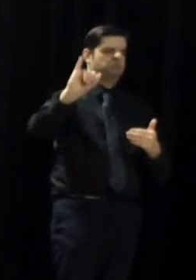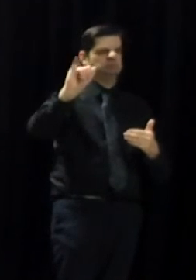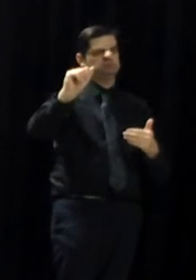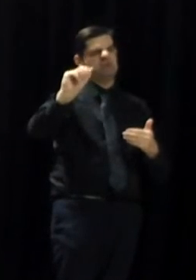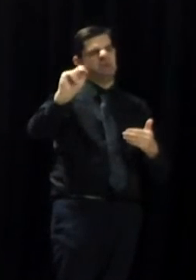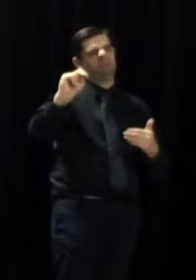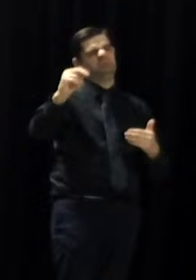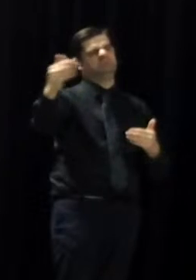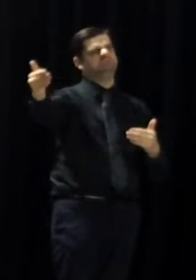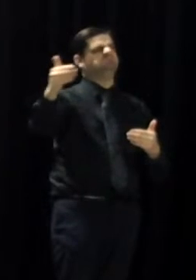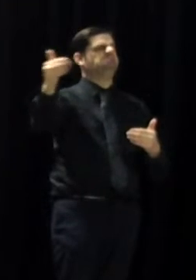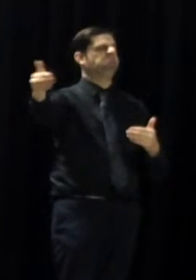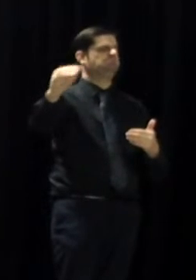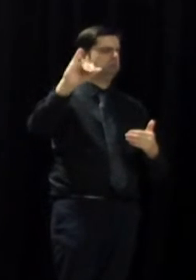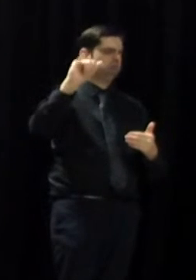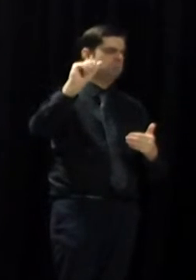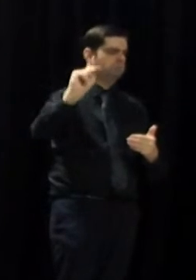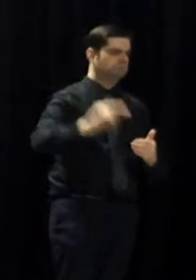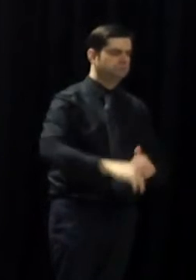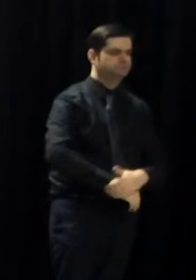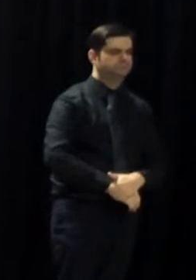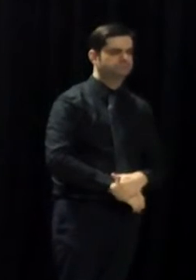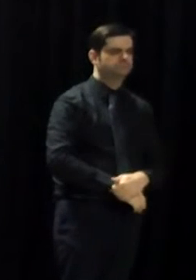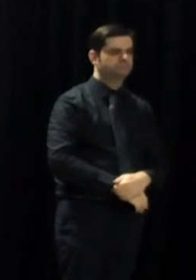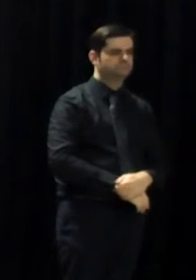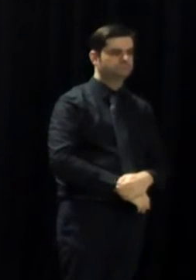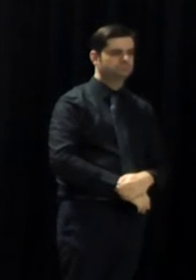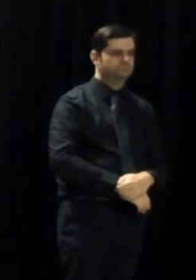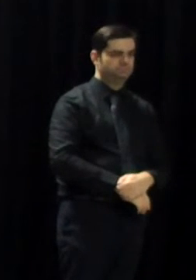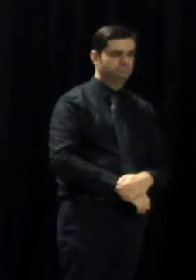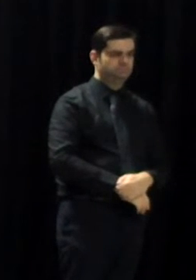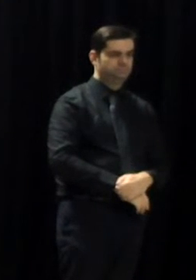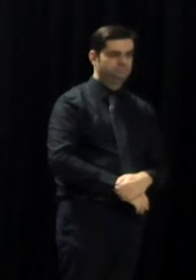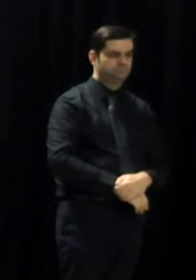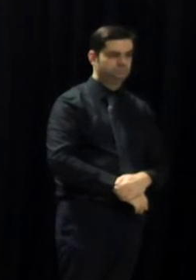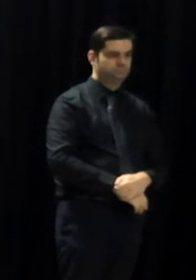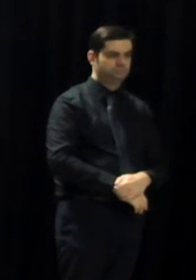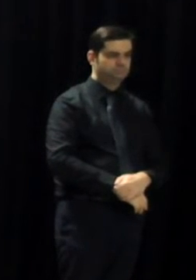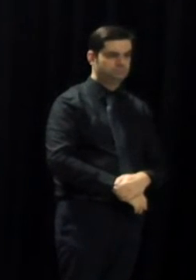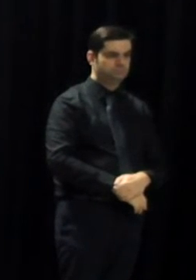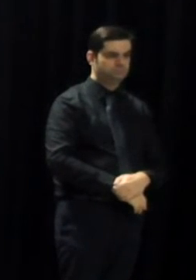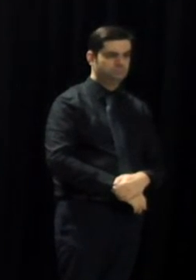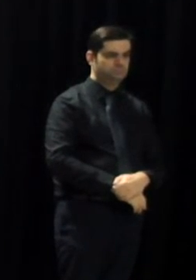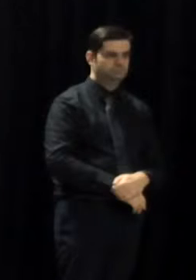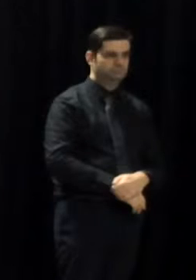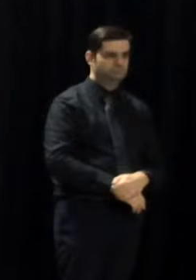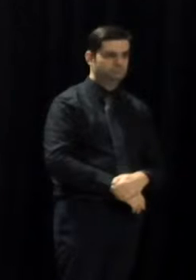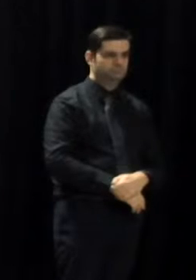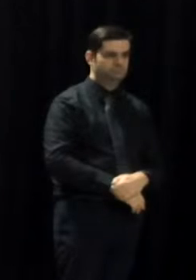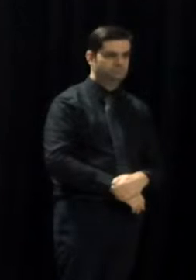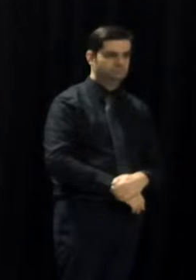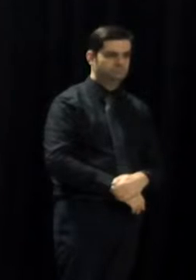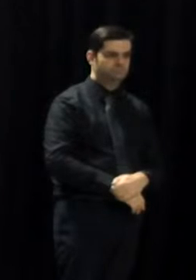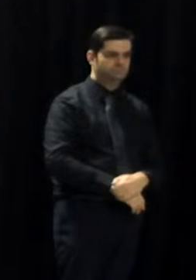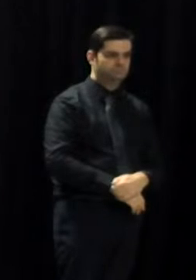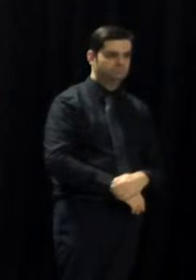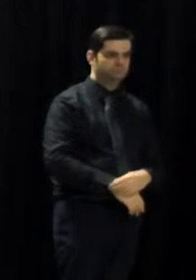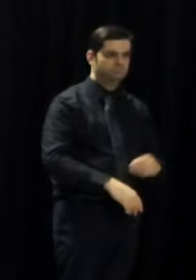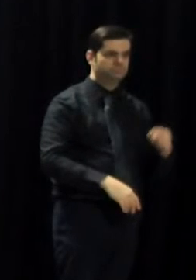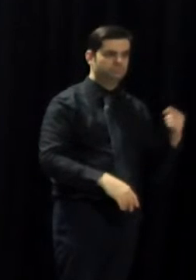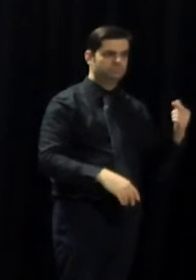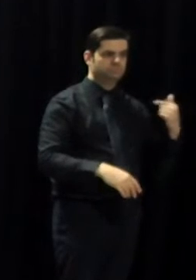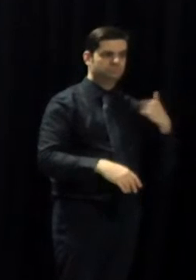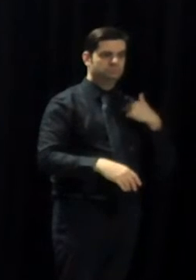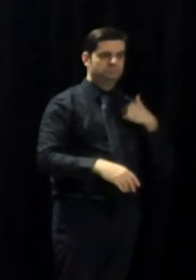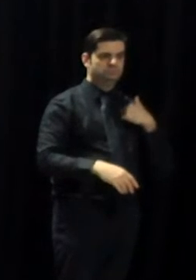more vulnerable should get one. That's a good argument. And if that's where everybody thought, I would do that. Now,